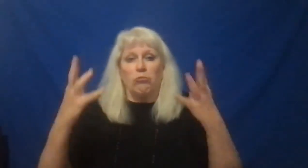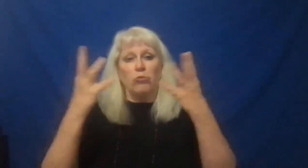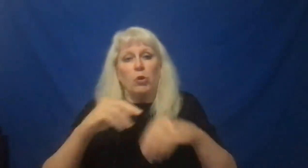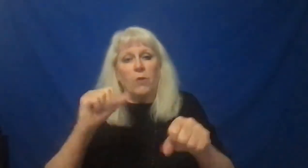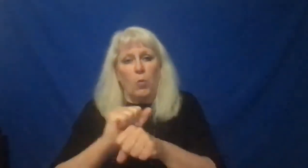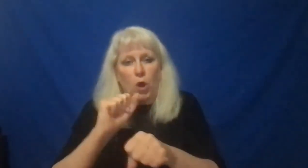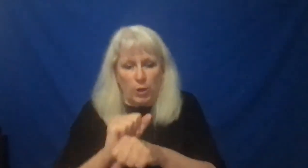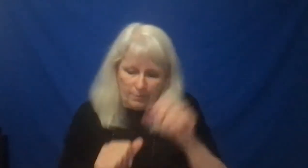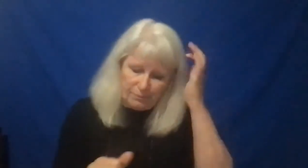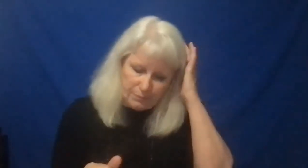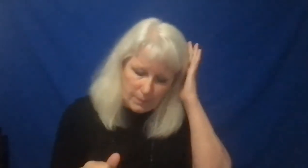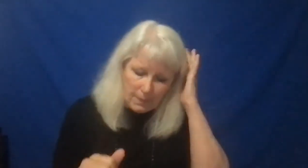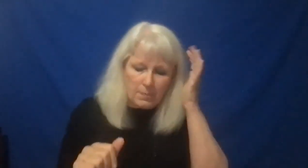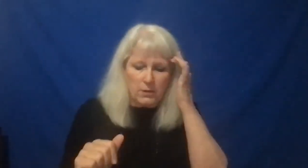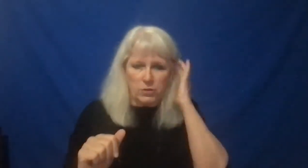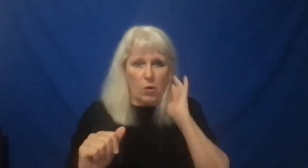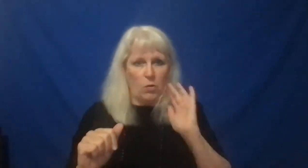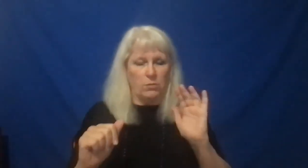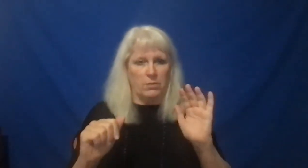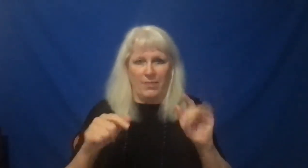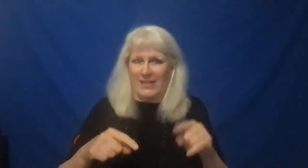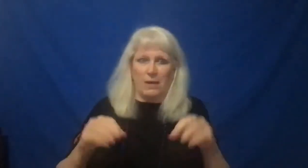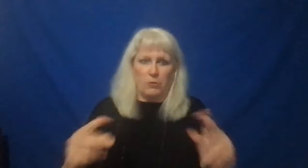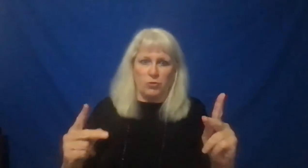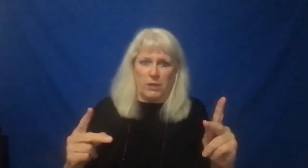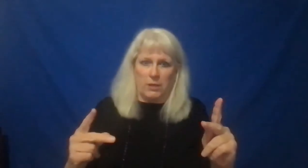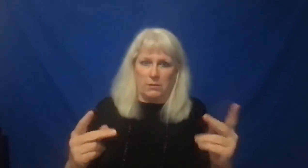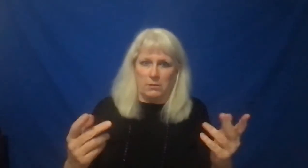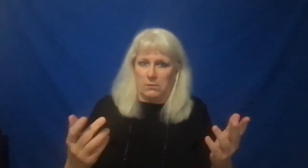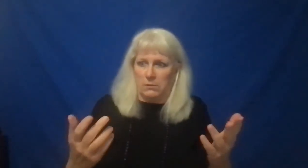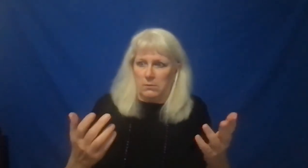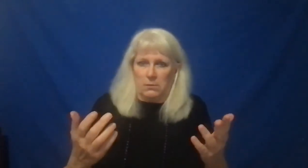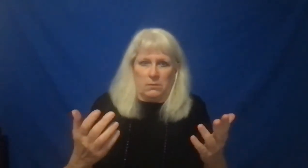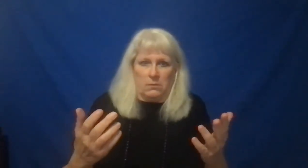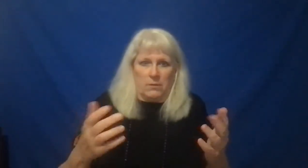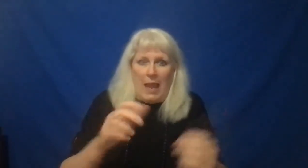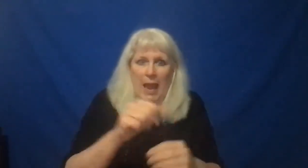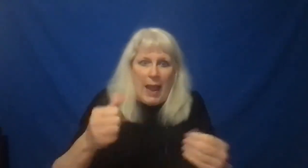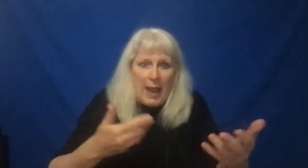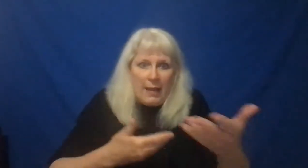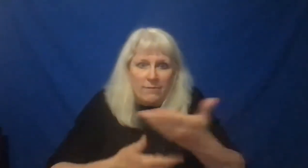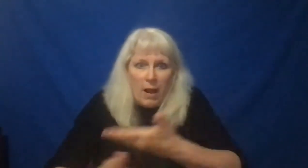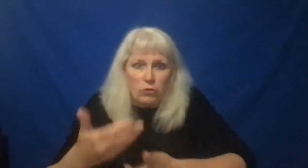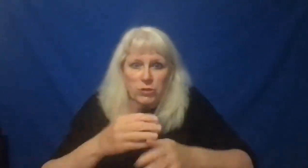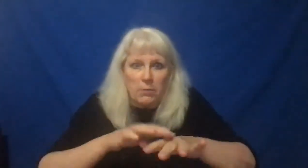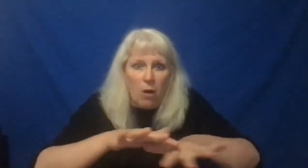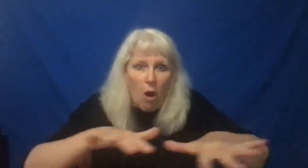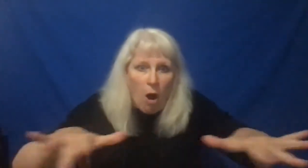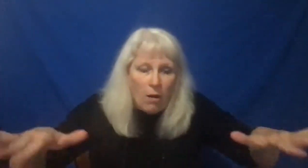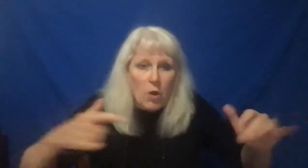serve the fellowship. That's who we're accountable to. That's, basically we're stewards on behalf